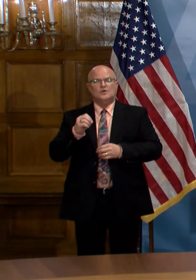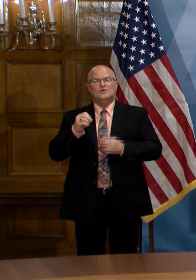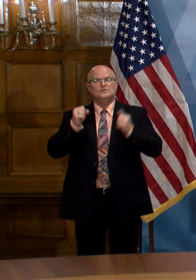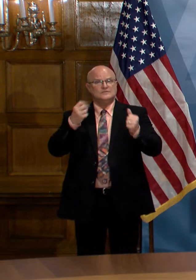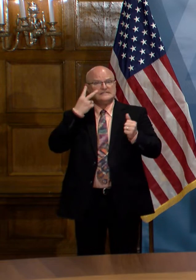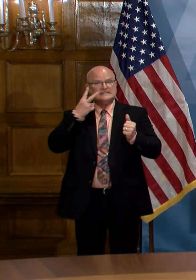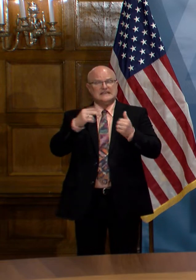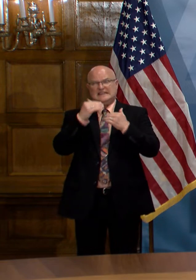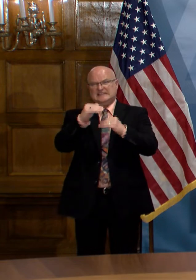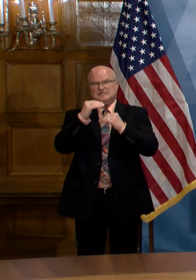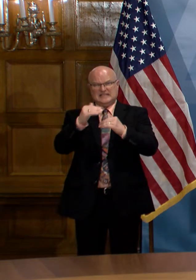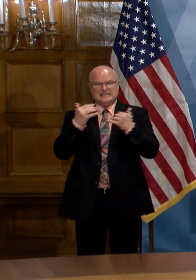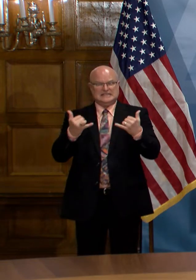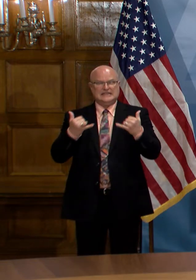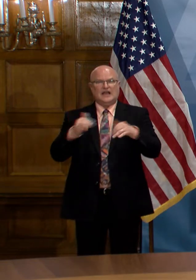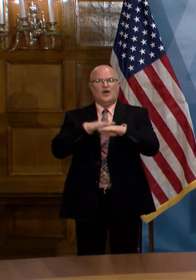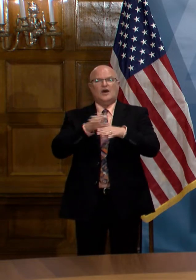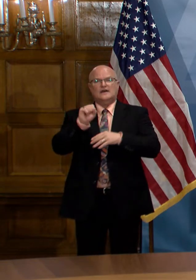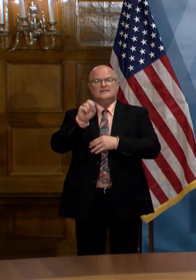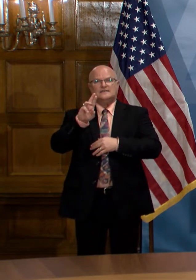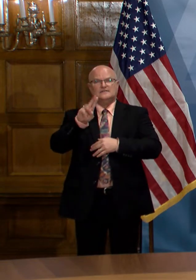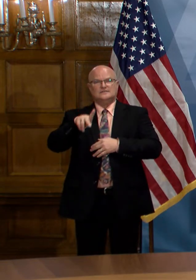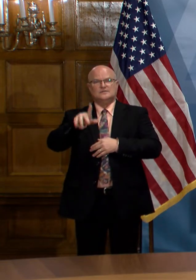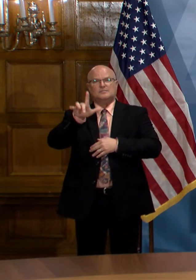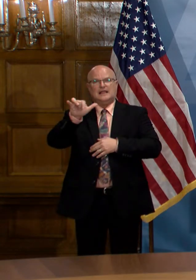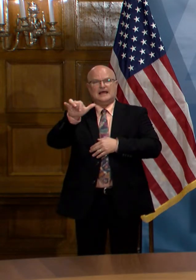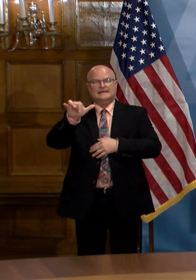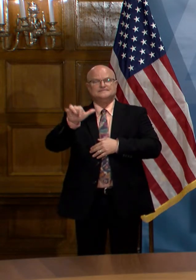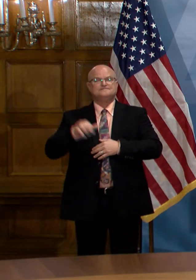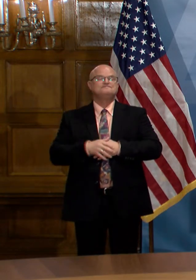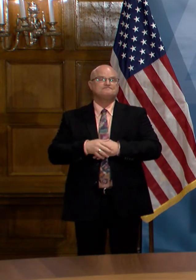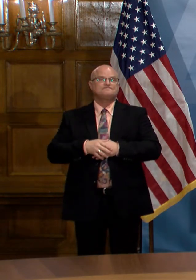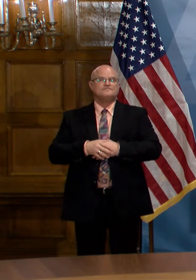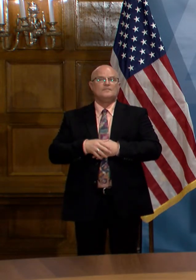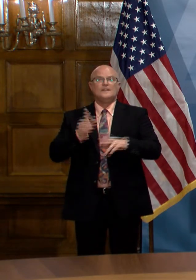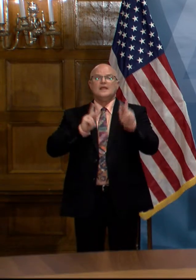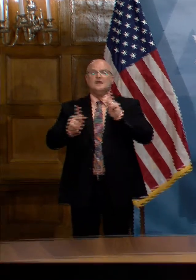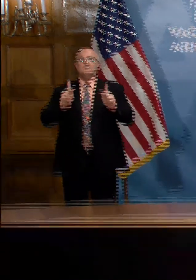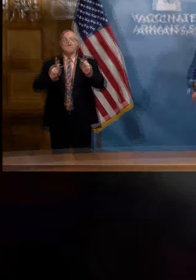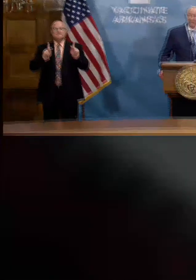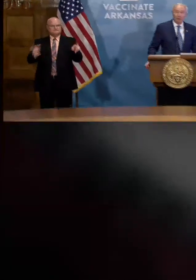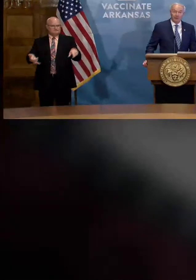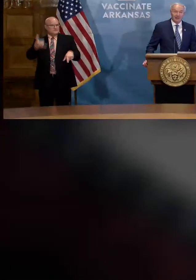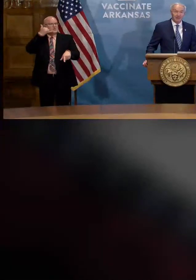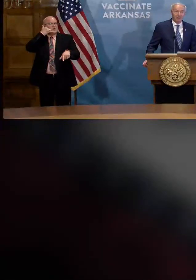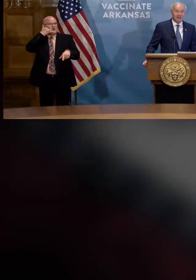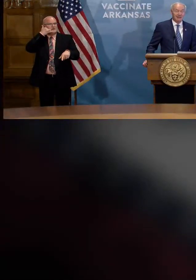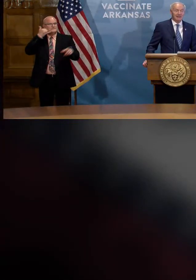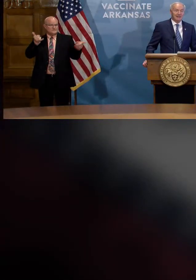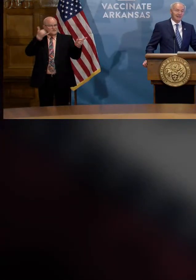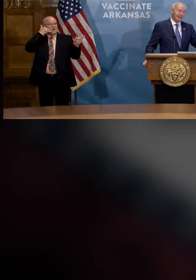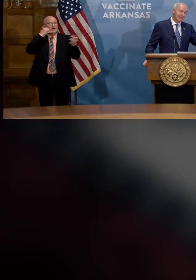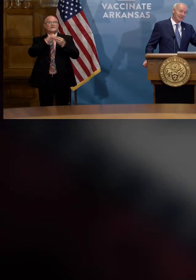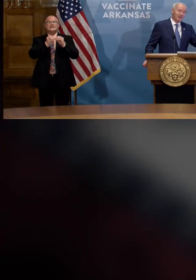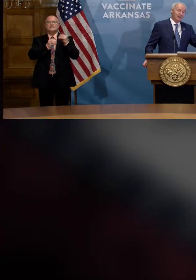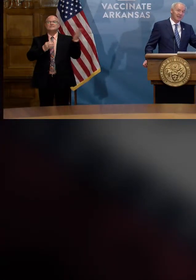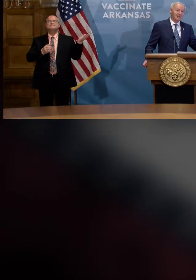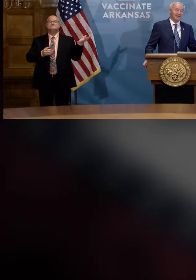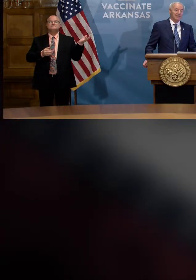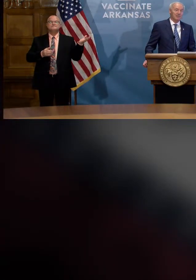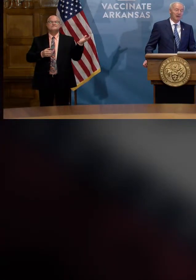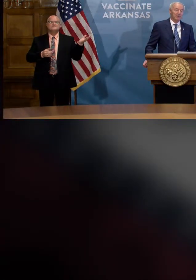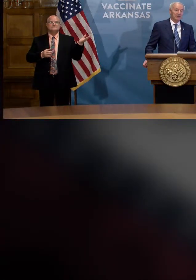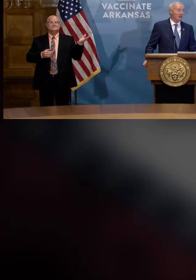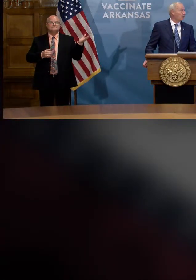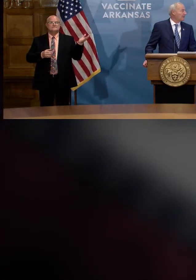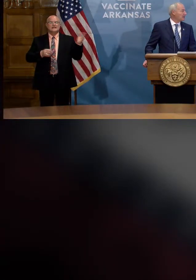you can see the limitation on the supply. And so if everyone, feel free to call the toll-free number. It leads on